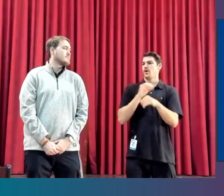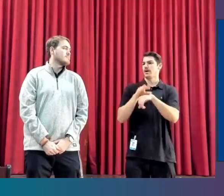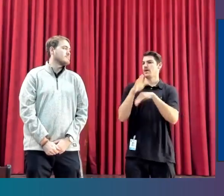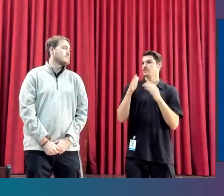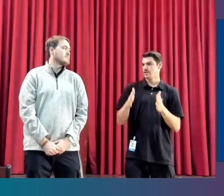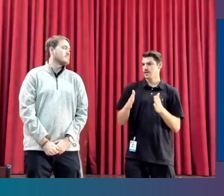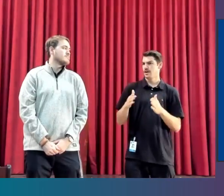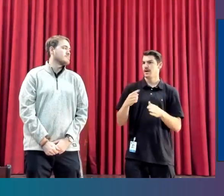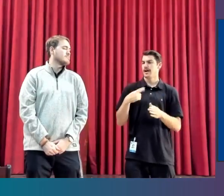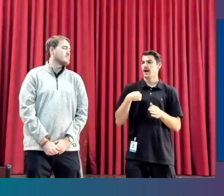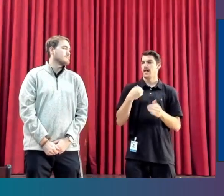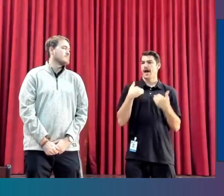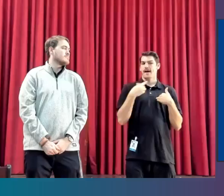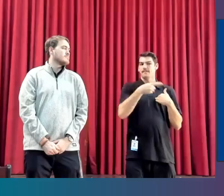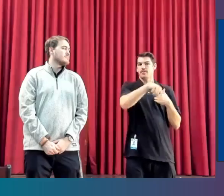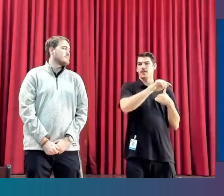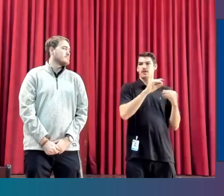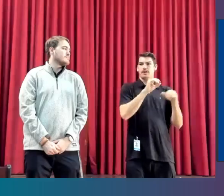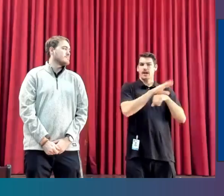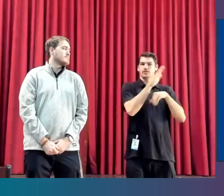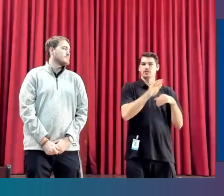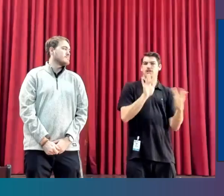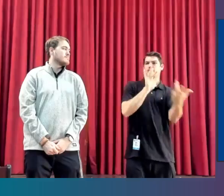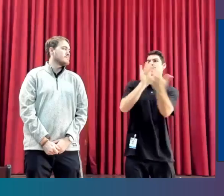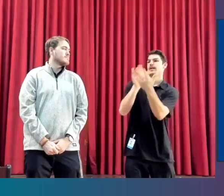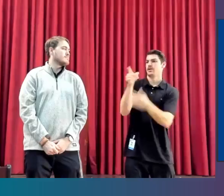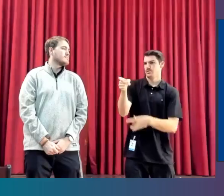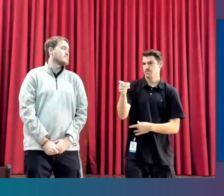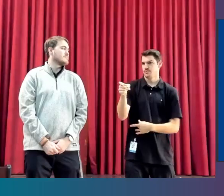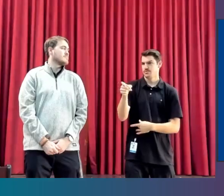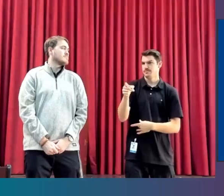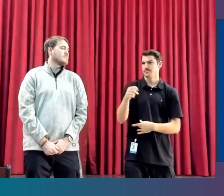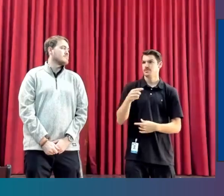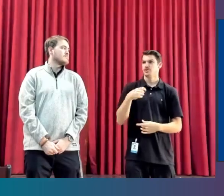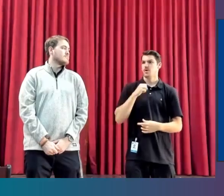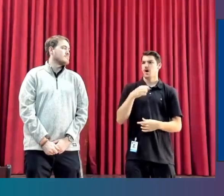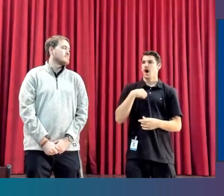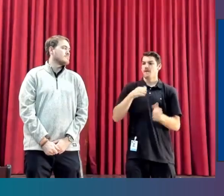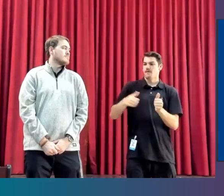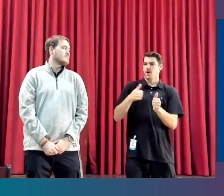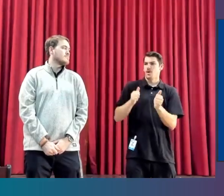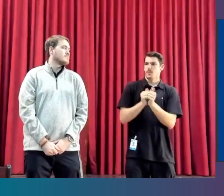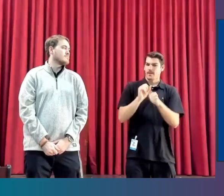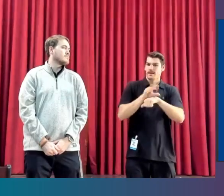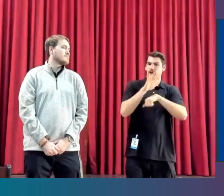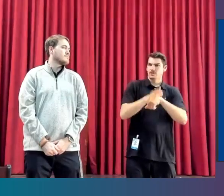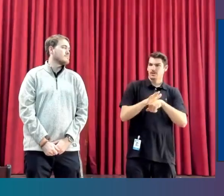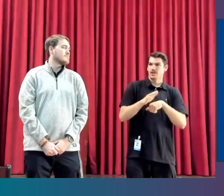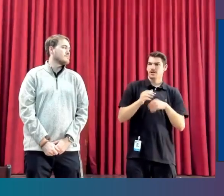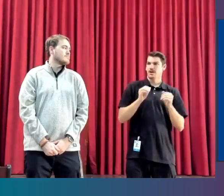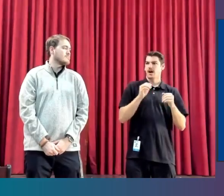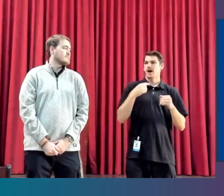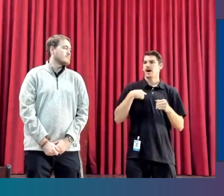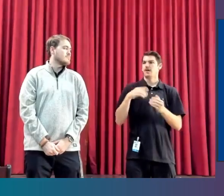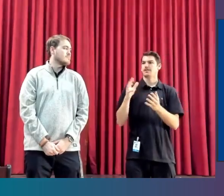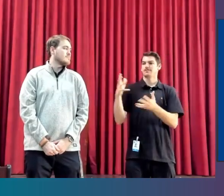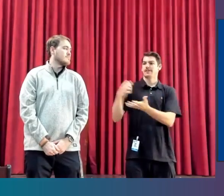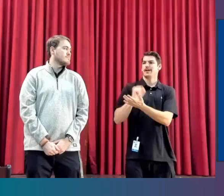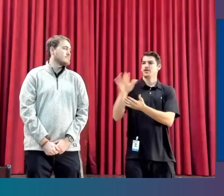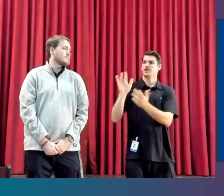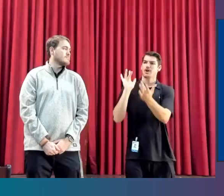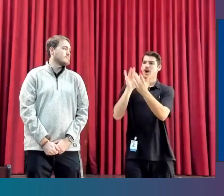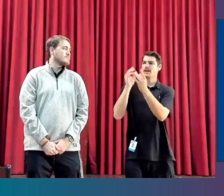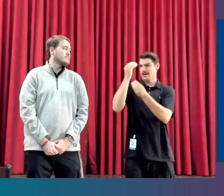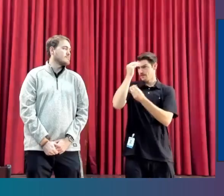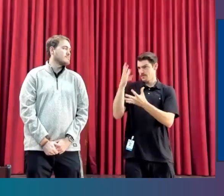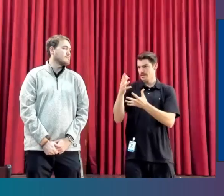and I'll have them contact you directly. Okay, so I'll follow up with our counselors, I'll get your contact information, and we'll make sure that you're called